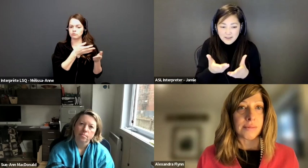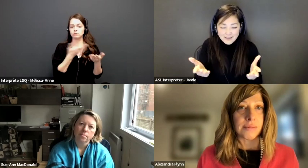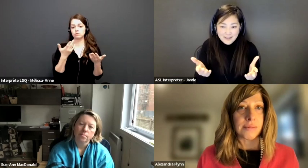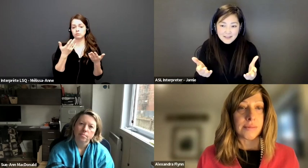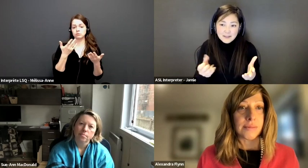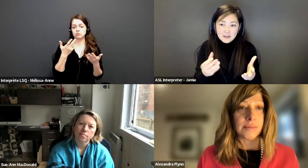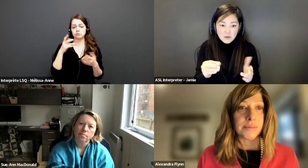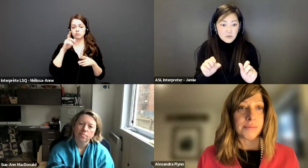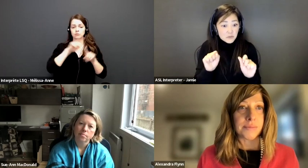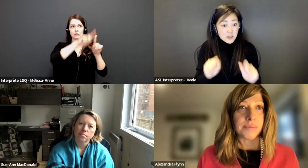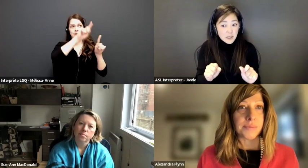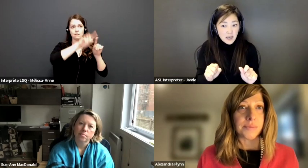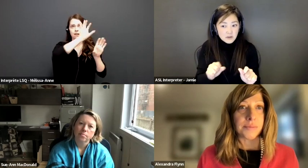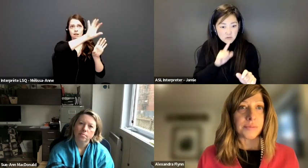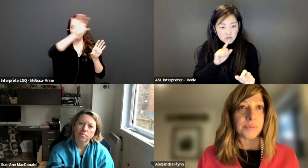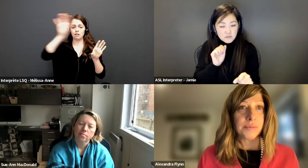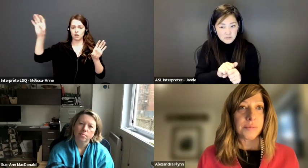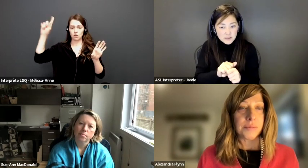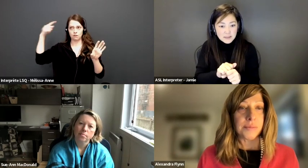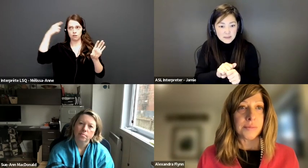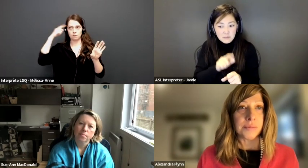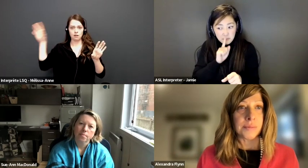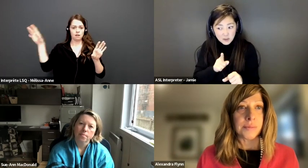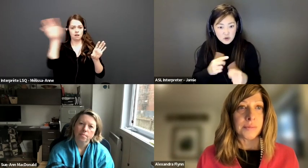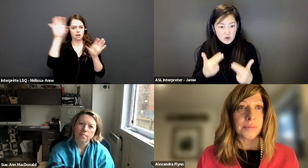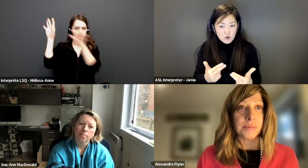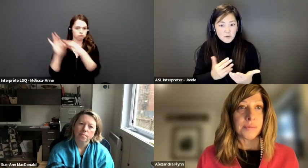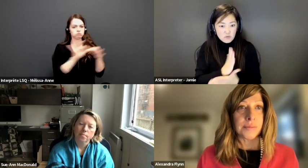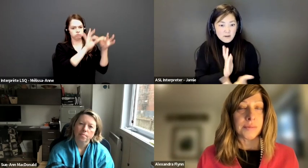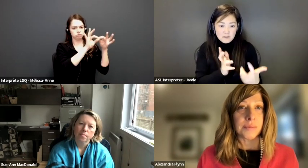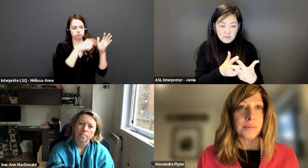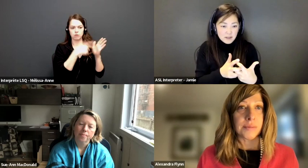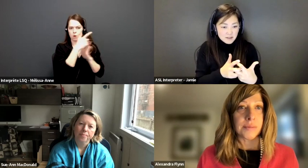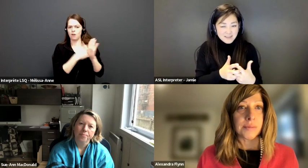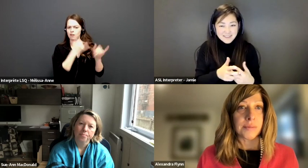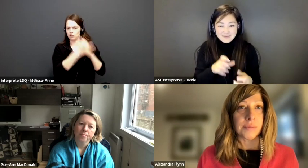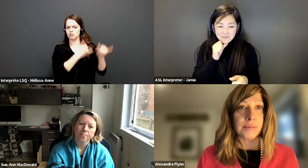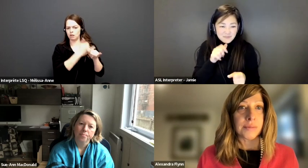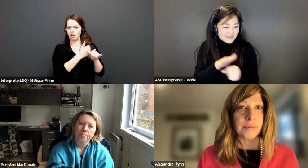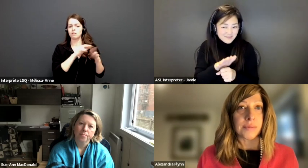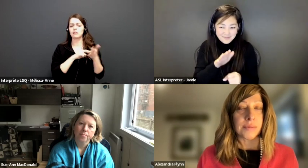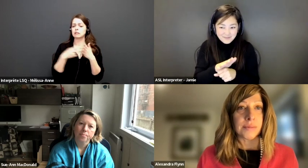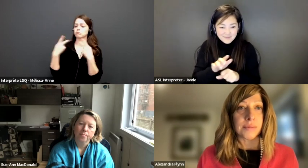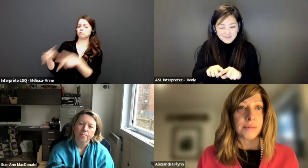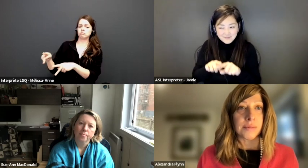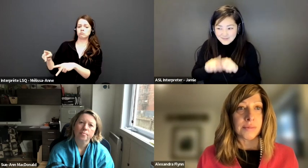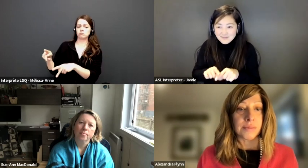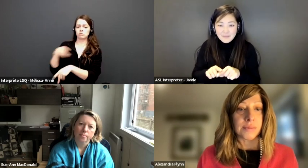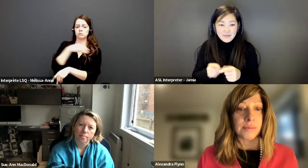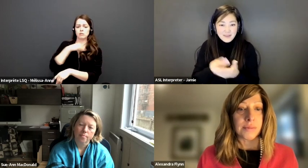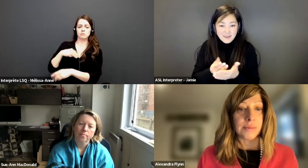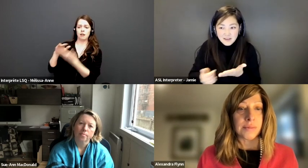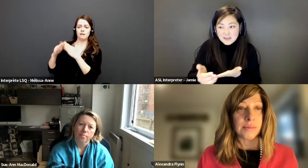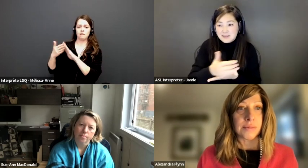do that kind of enforcement. It's not enough to rely on fundraising and